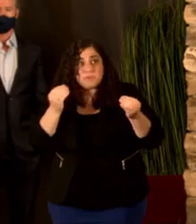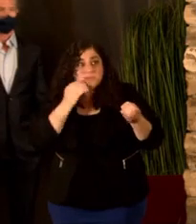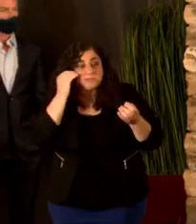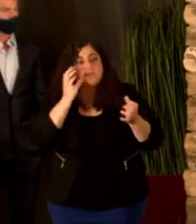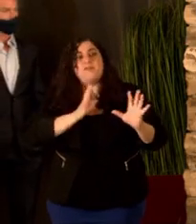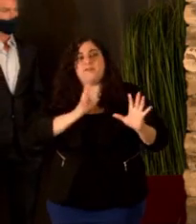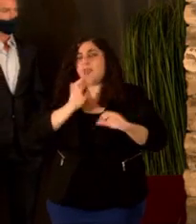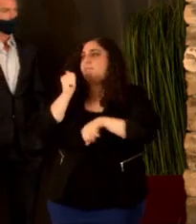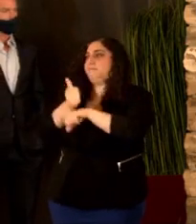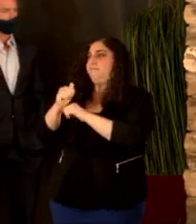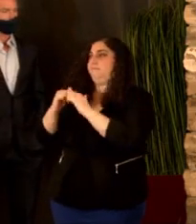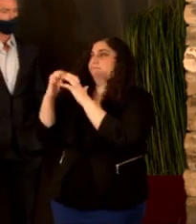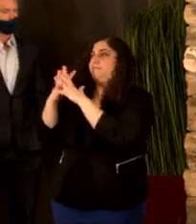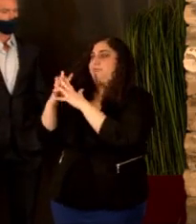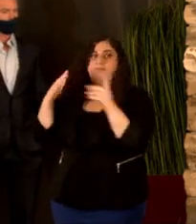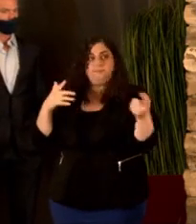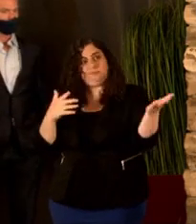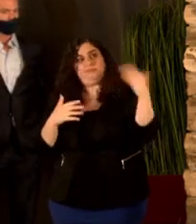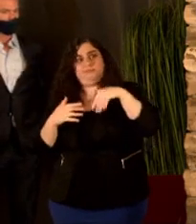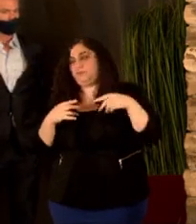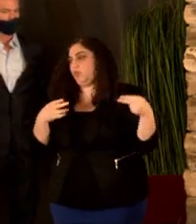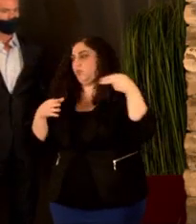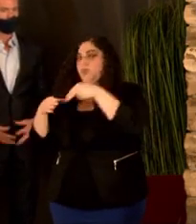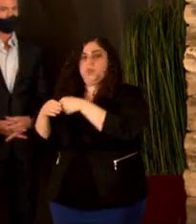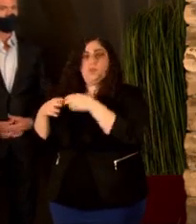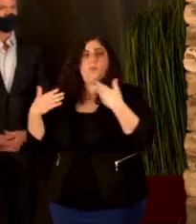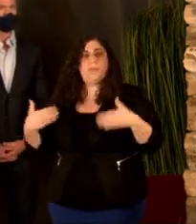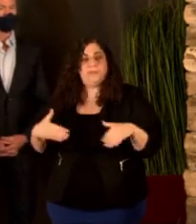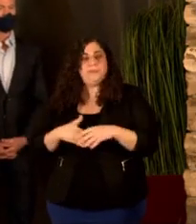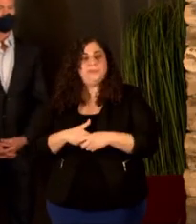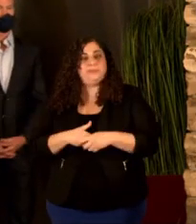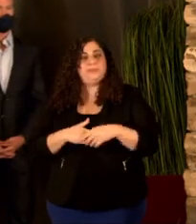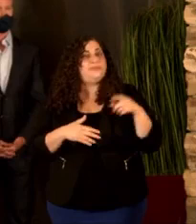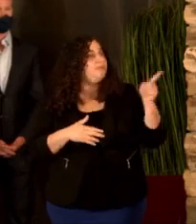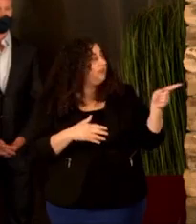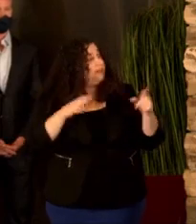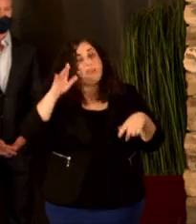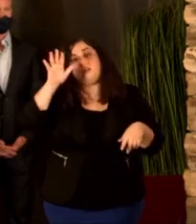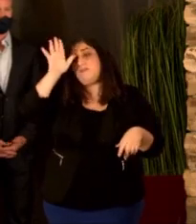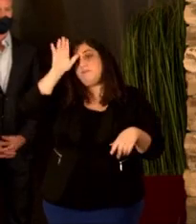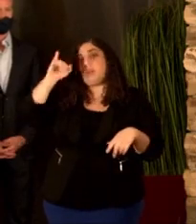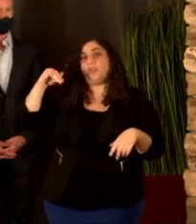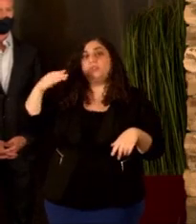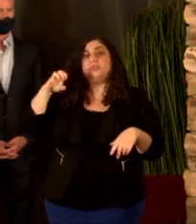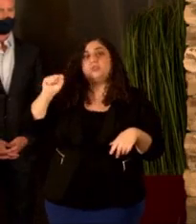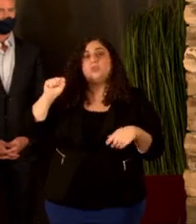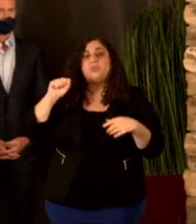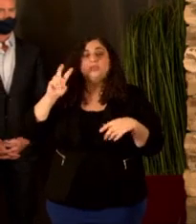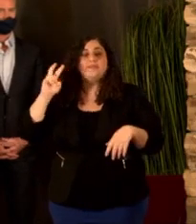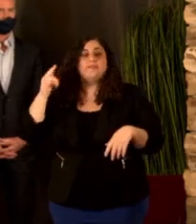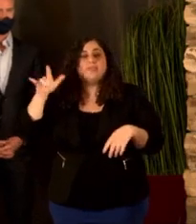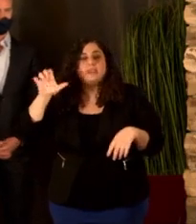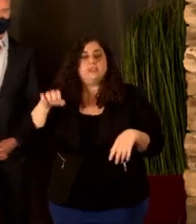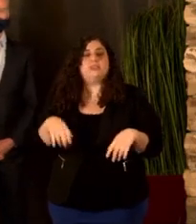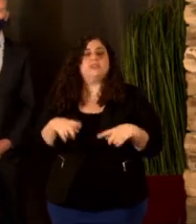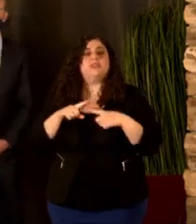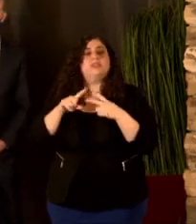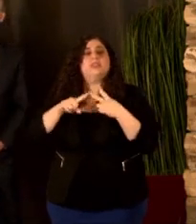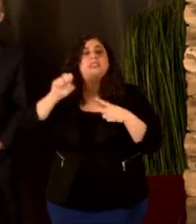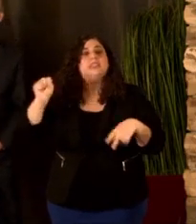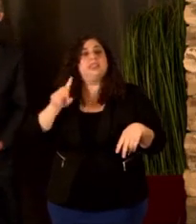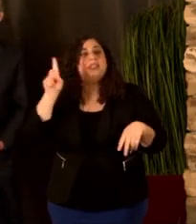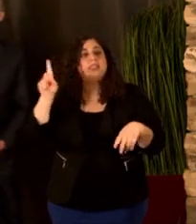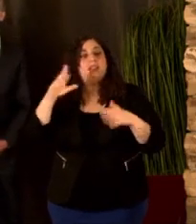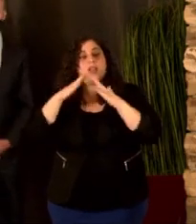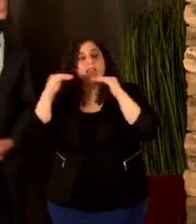thanks to our partners at Father Joe Villages, as well as the San Diego Housing Commission, this is more than a home. It is the services that will